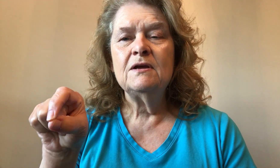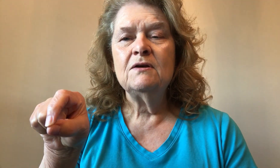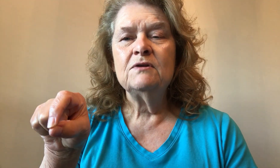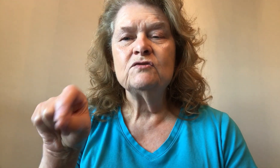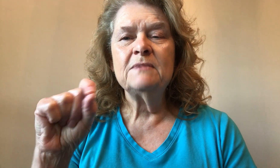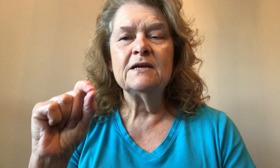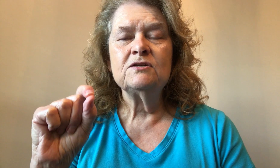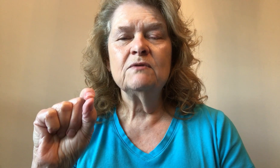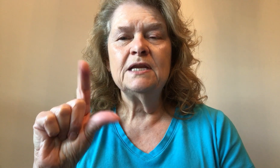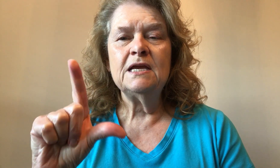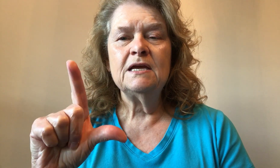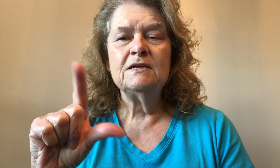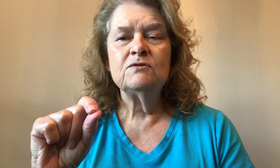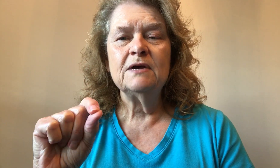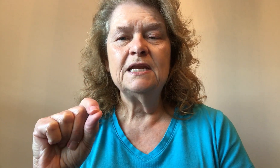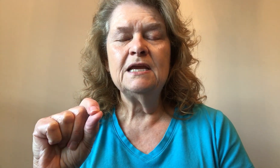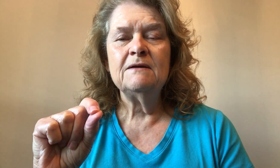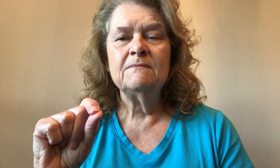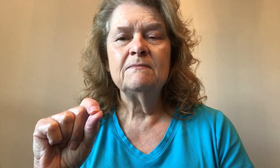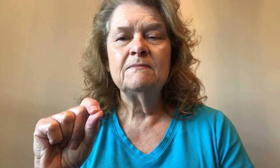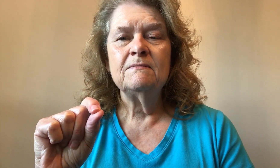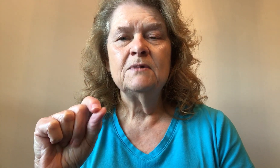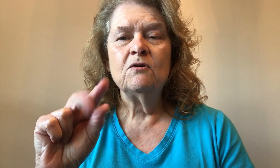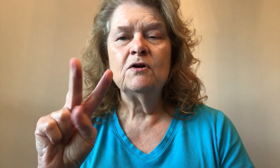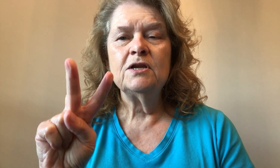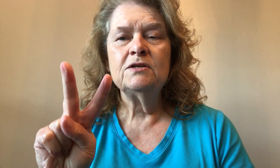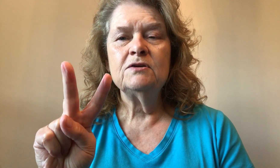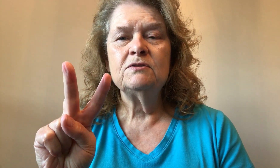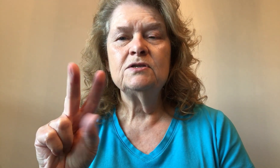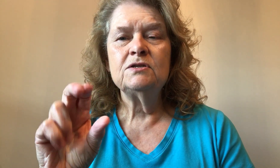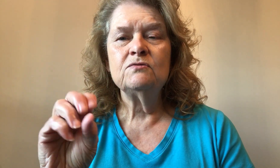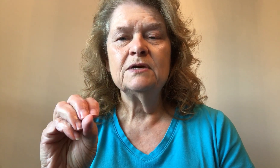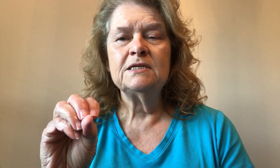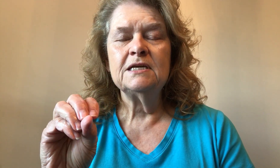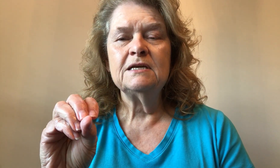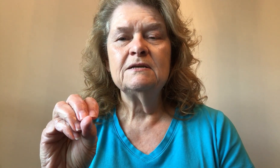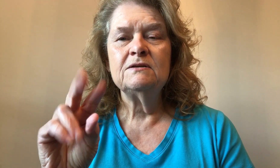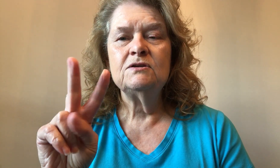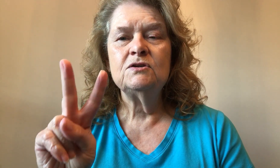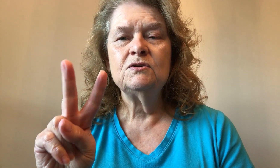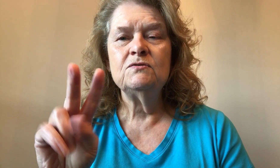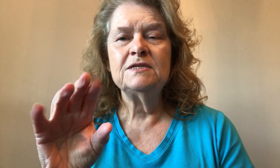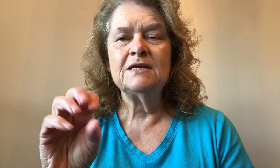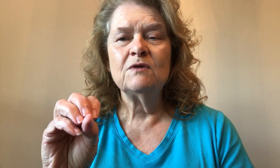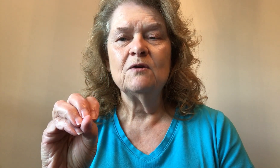which would make a 20, 20, or you could do 20, 2,